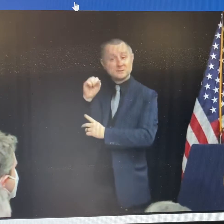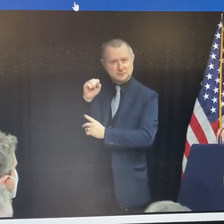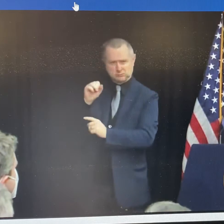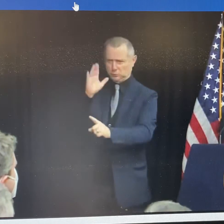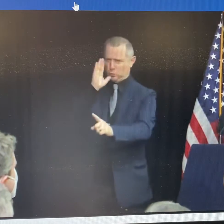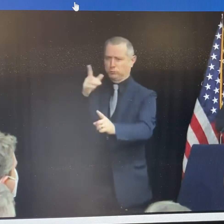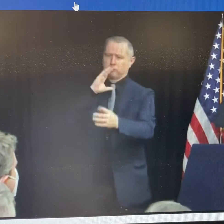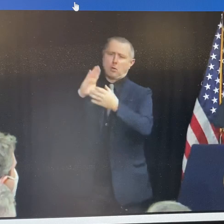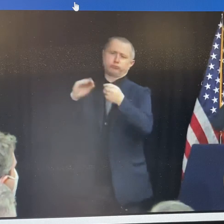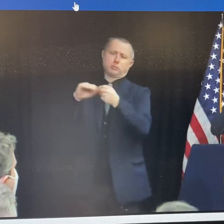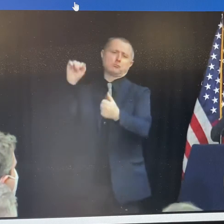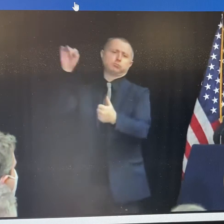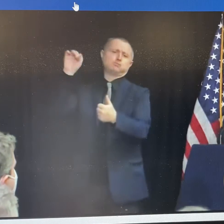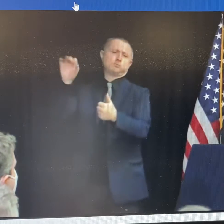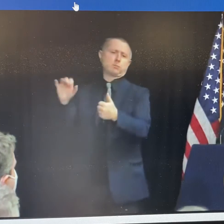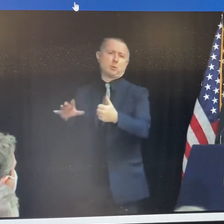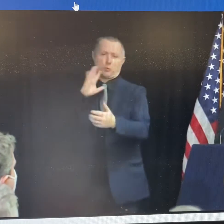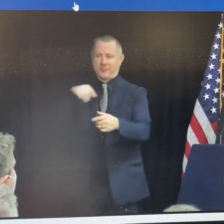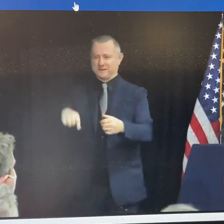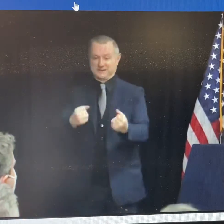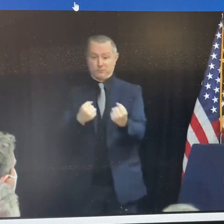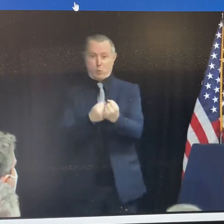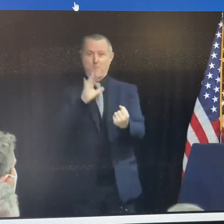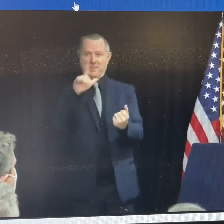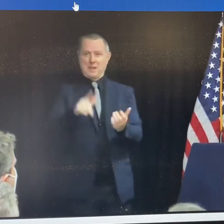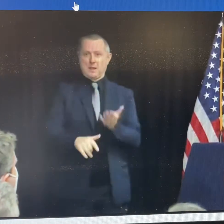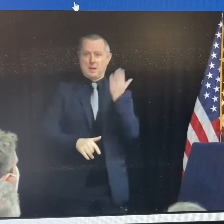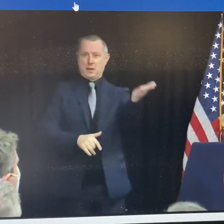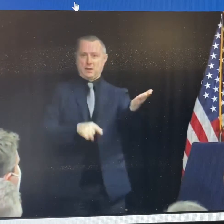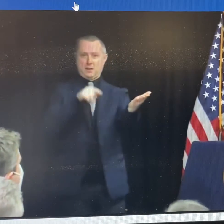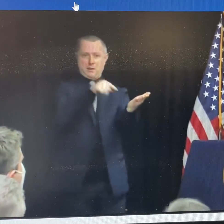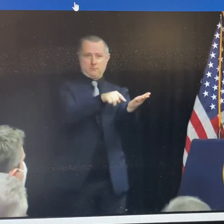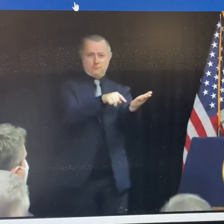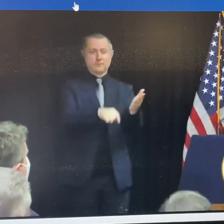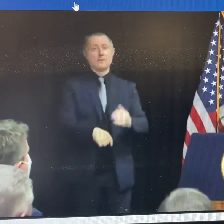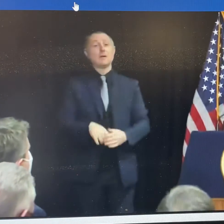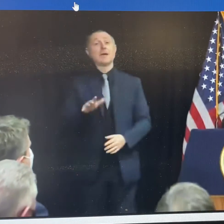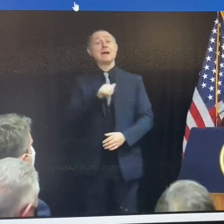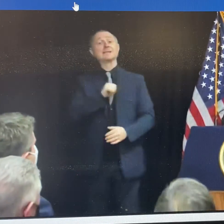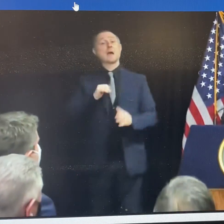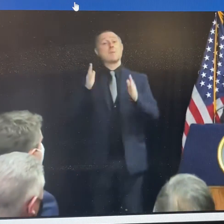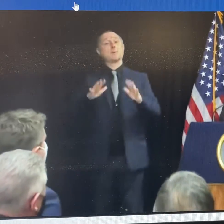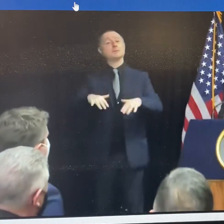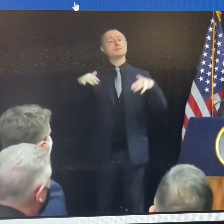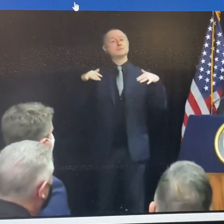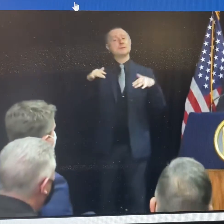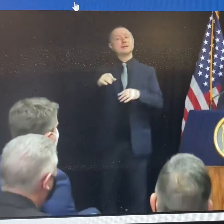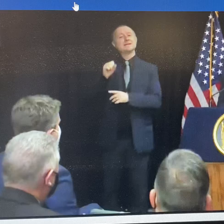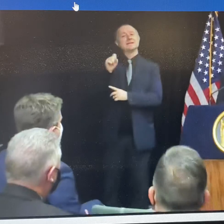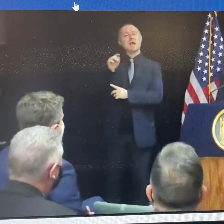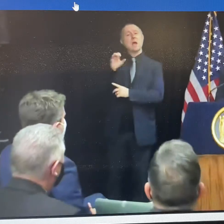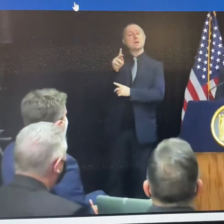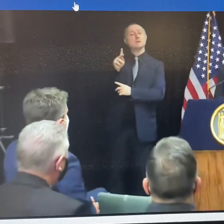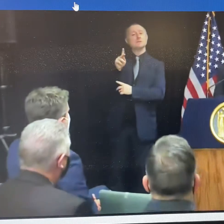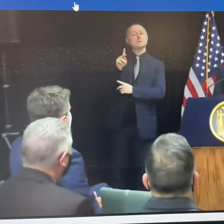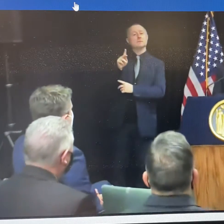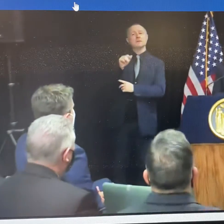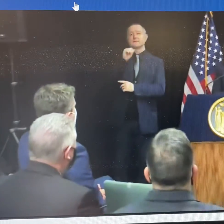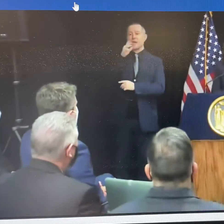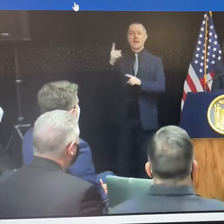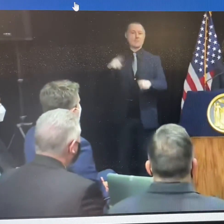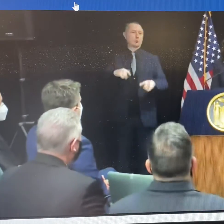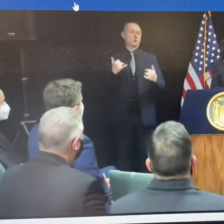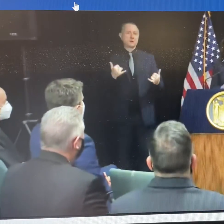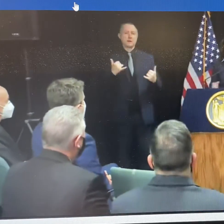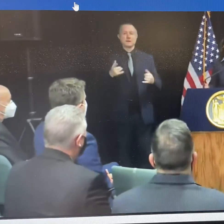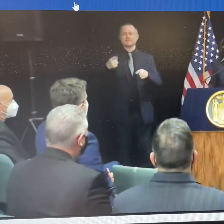bill. Phil Steck is the assembly member who's also the assembly sponsor, not able to be here. Something came up that he just could not